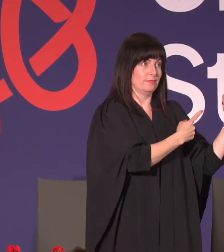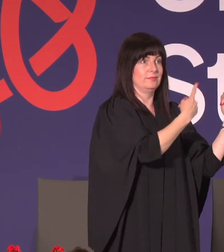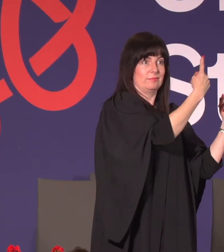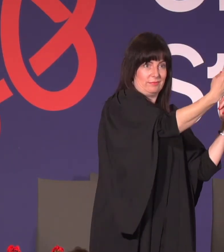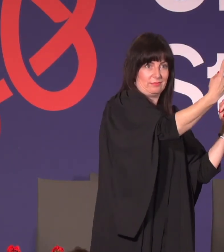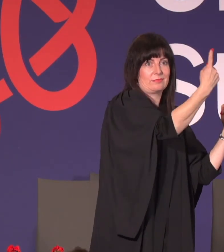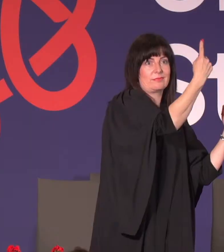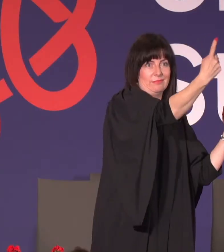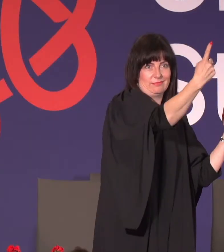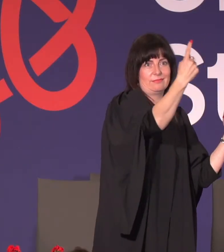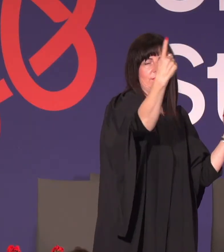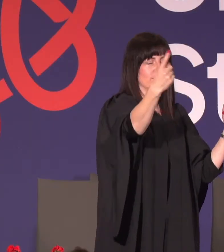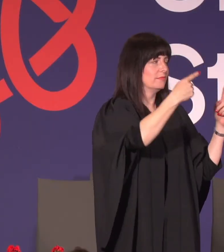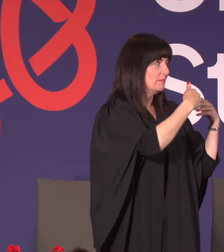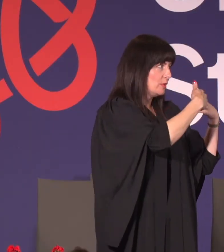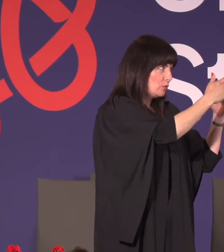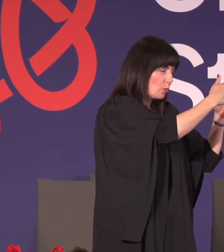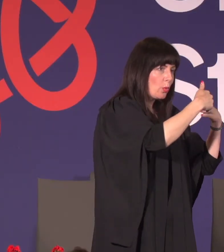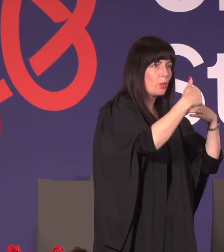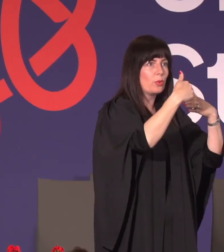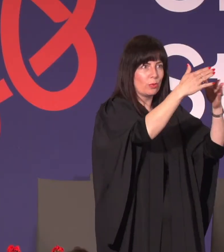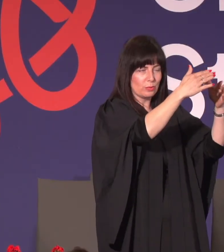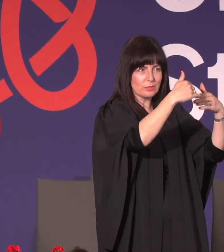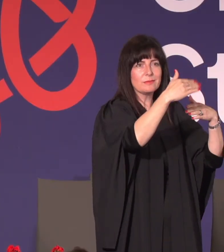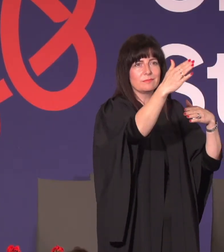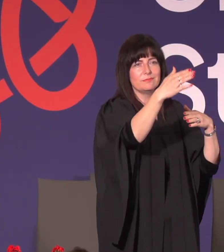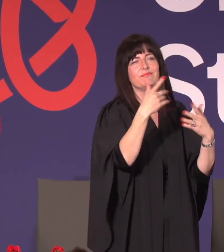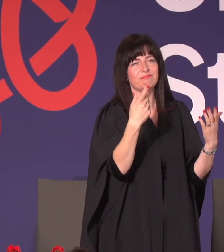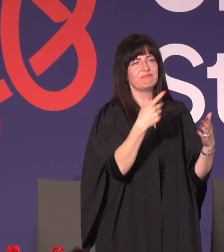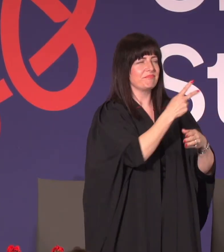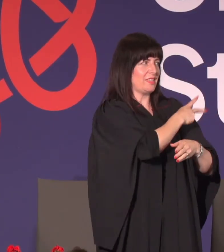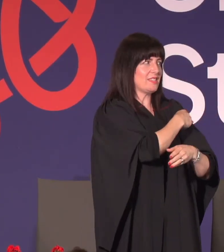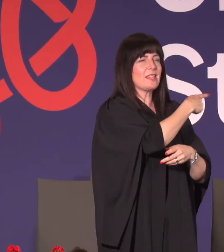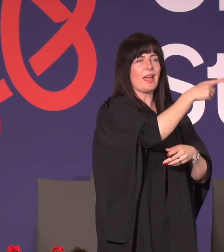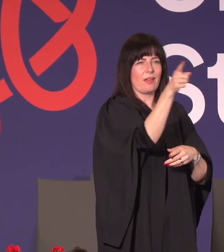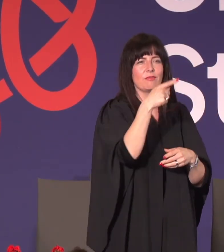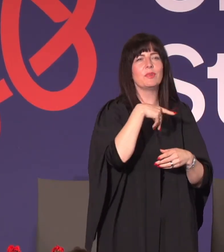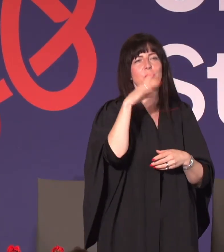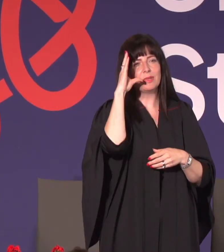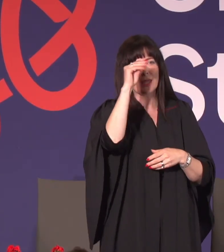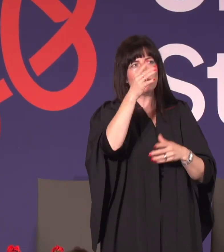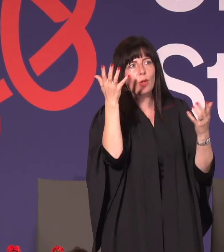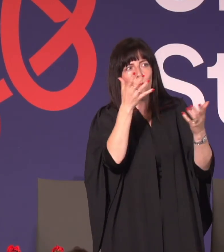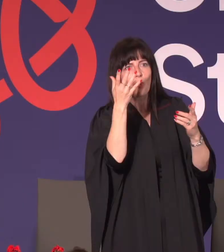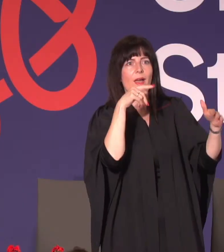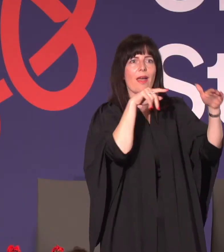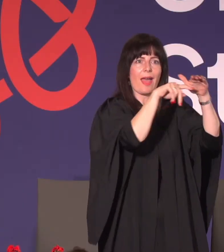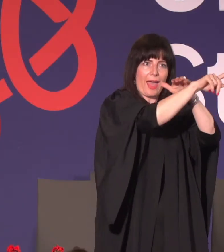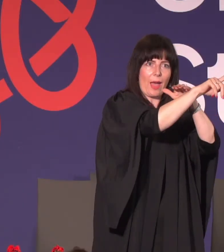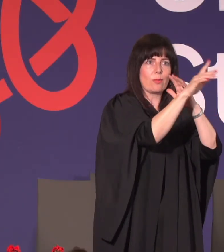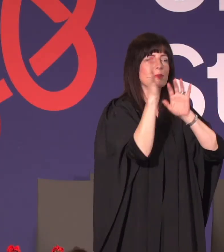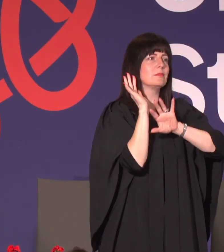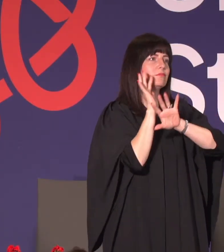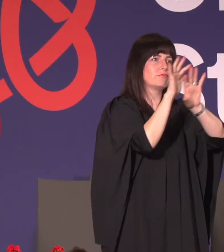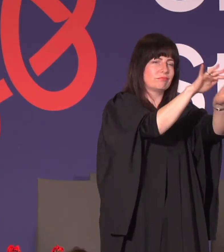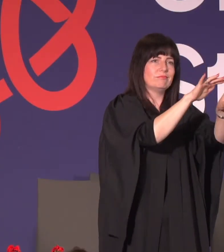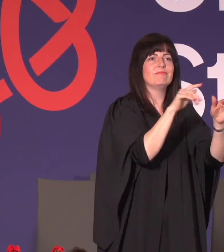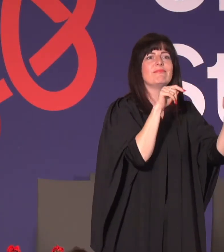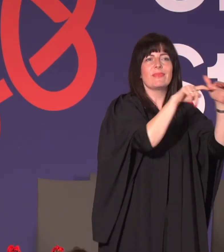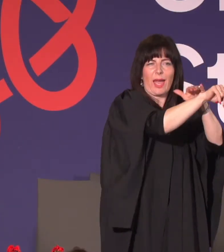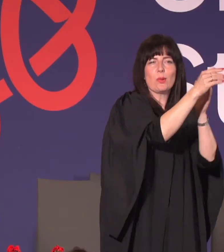exits, located at the sides and the rear of the hall and gallery, will then guide you to the assembly points and ensure that you exit